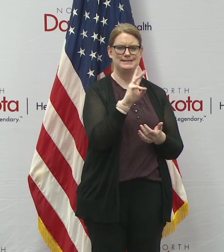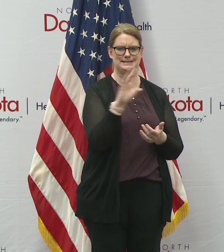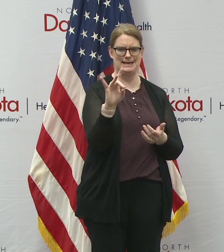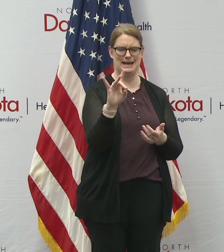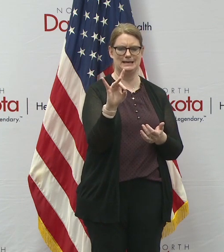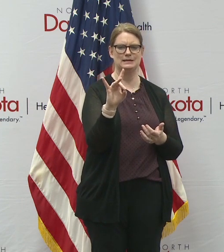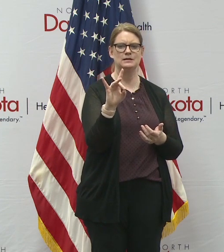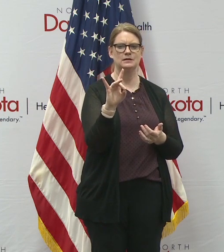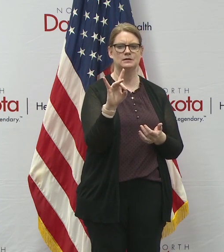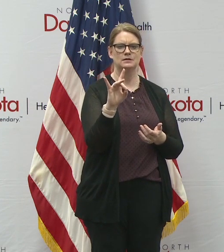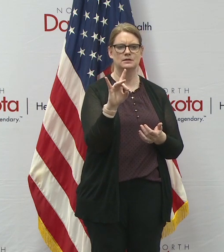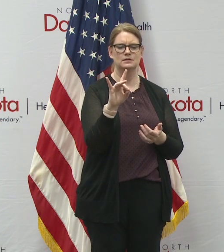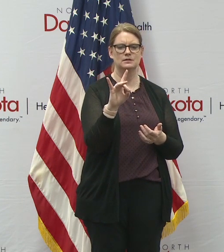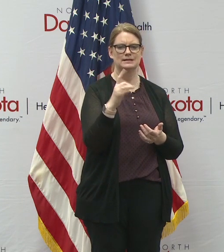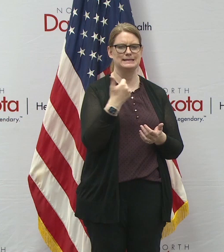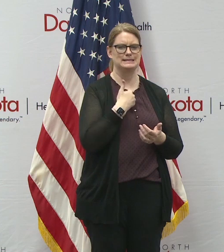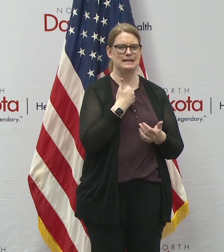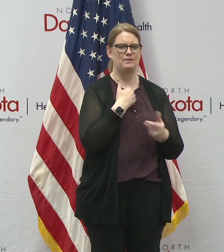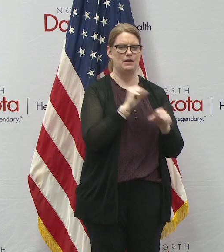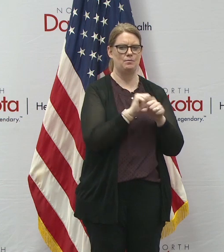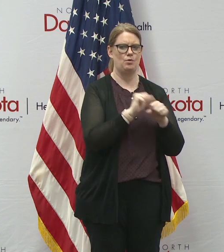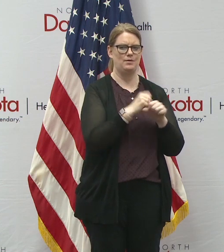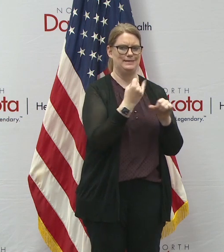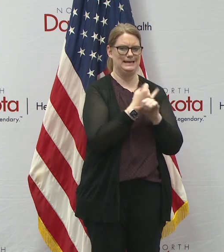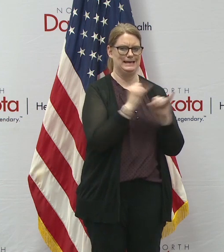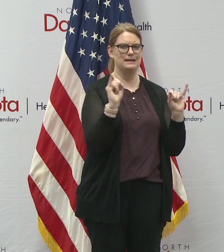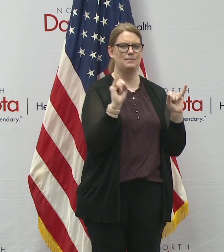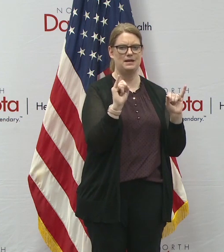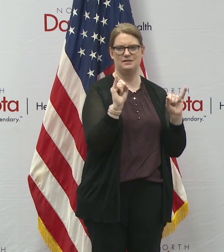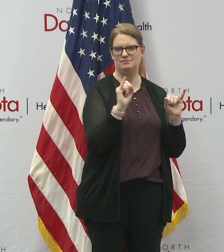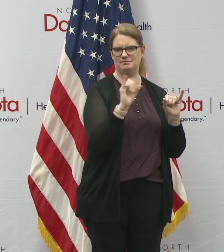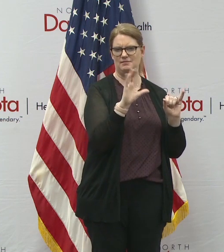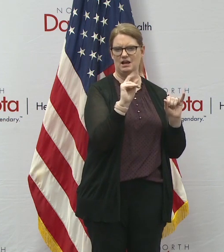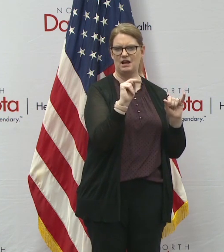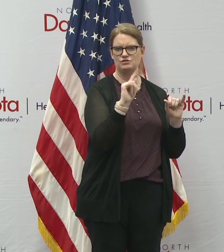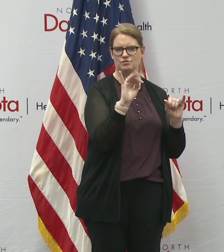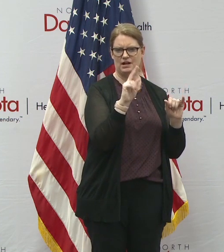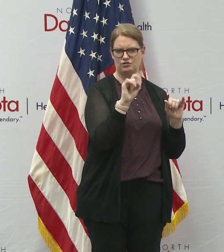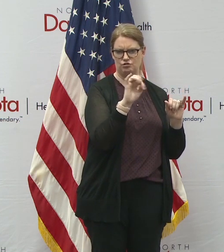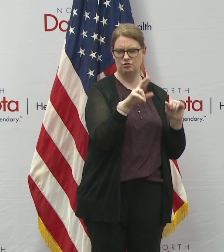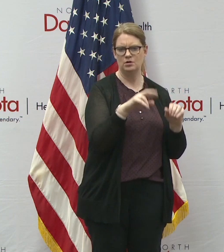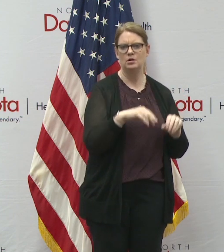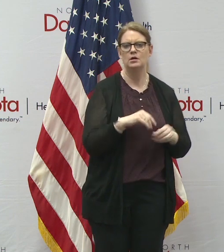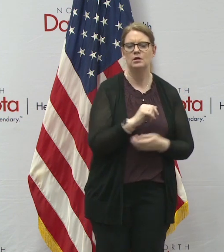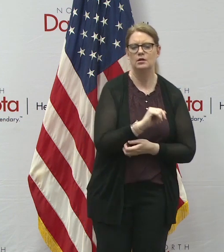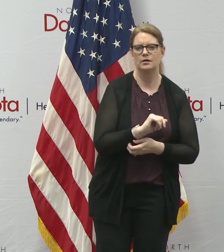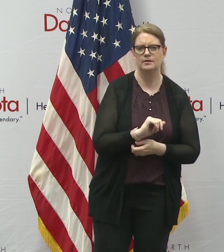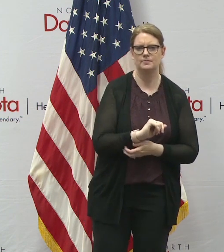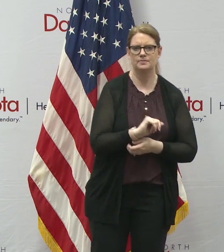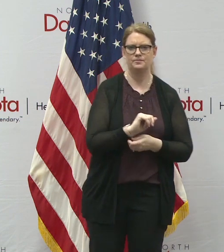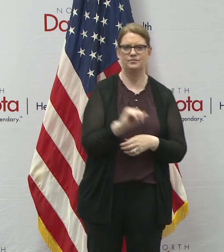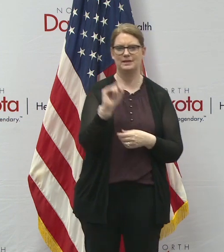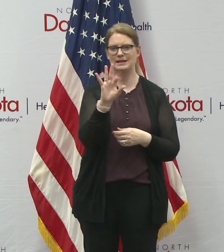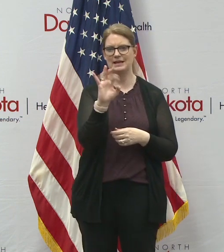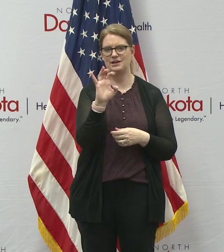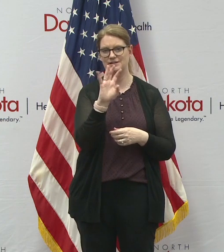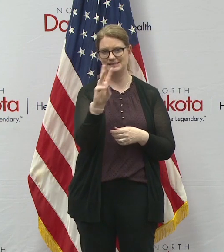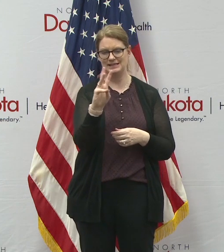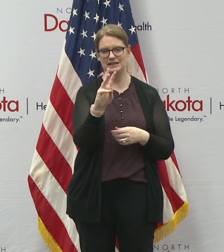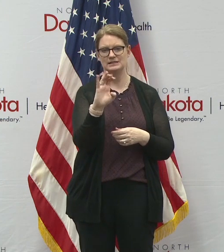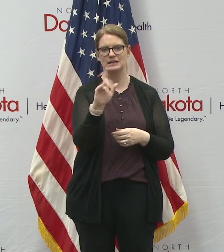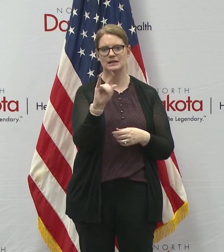2,568 of these claims for self-employed independent contractor gig workers. It also includes 906 claims